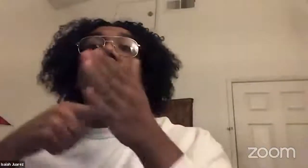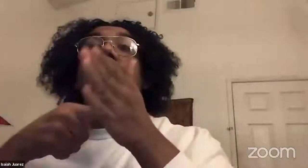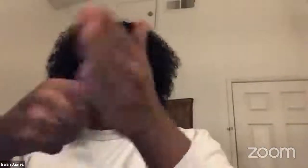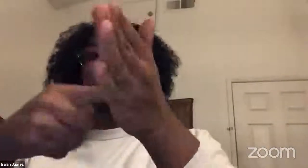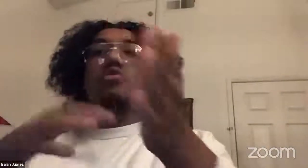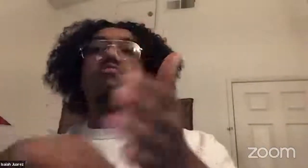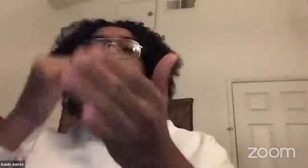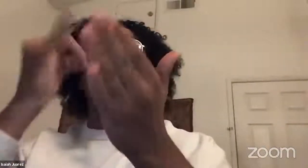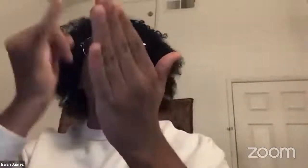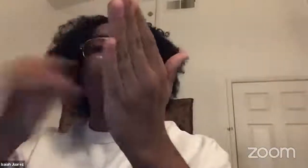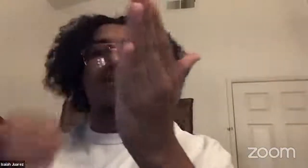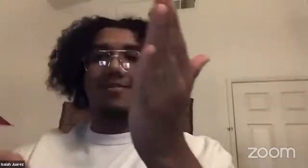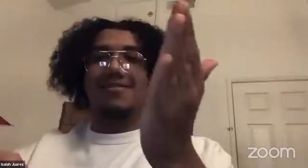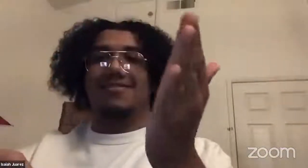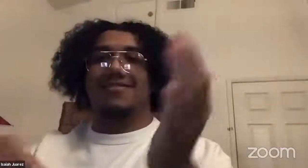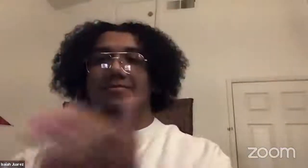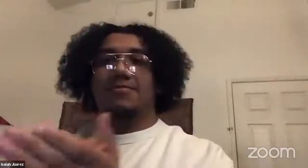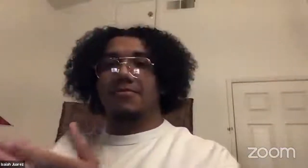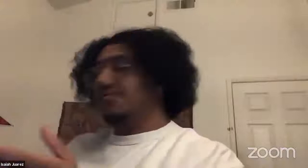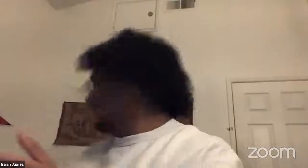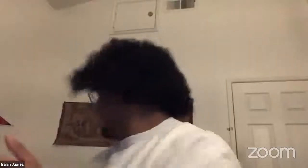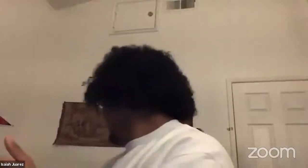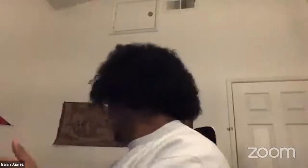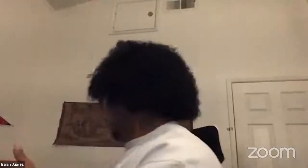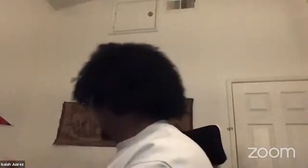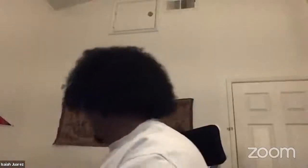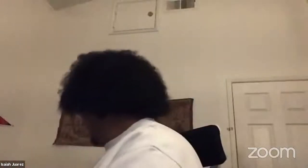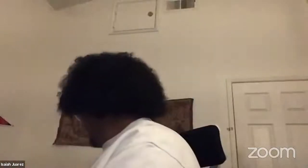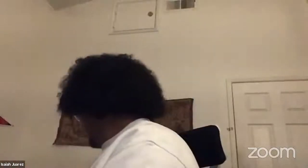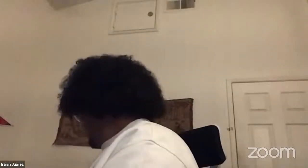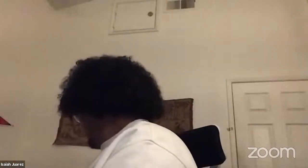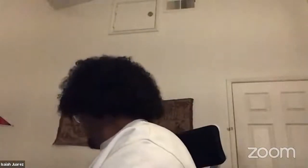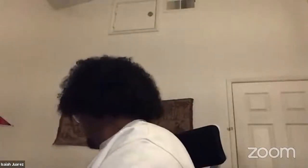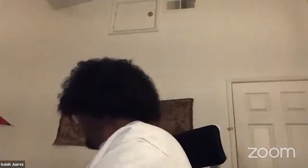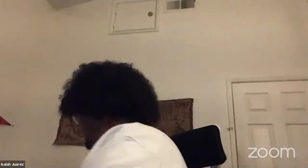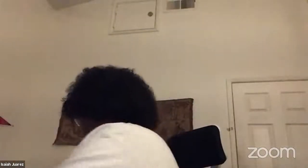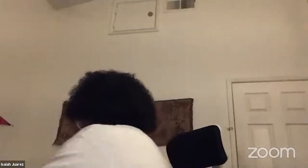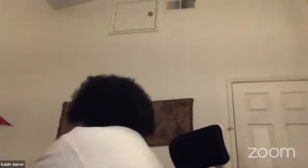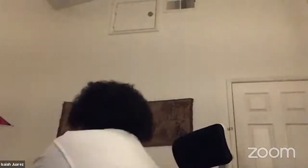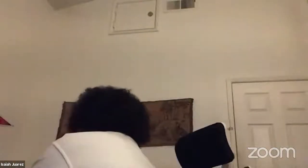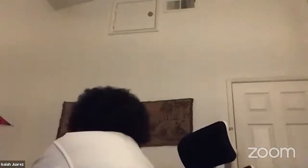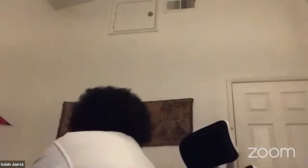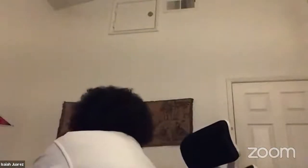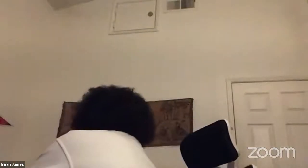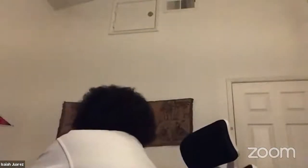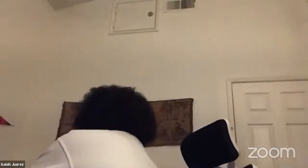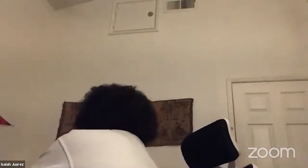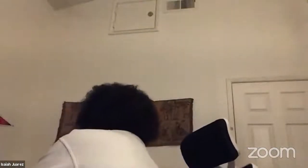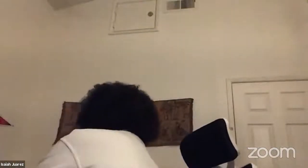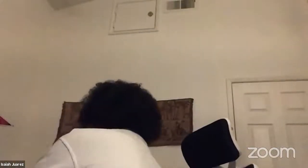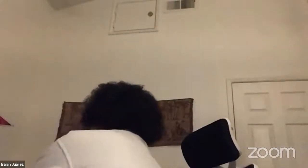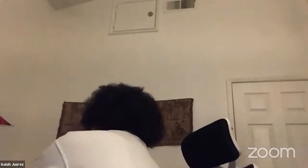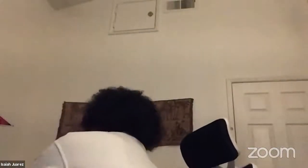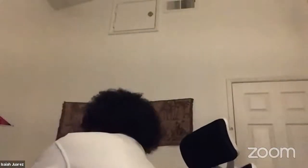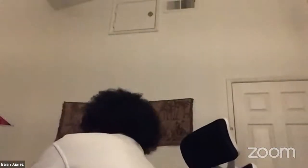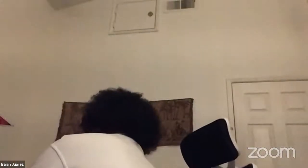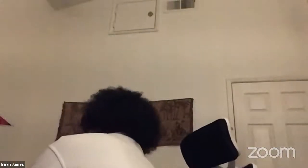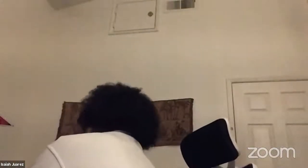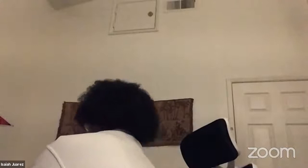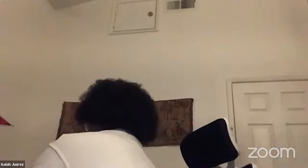Christmas Eve. I love that idea. You could perform too. I'd be happy for Riley's just to host. We could